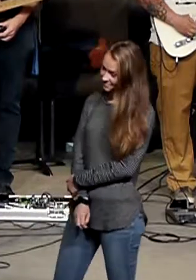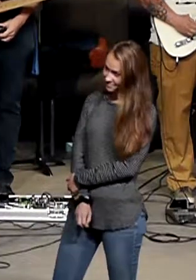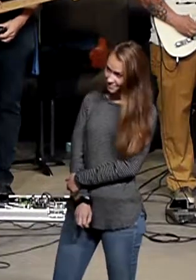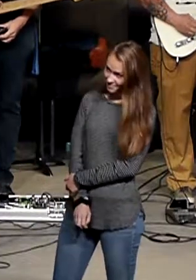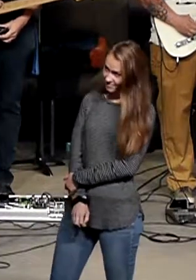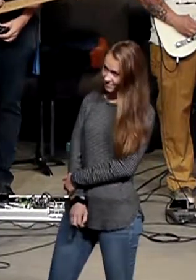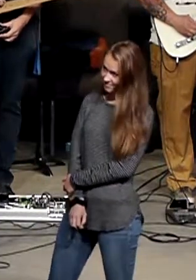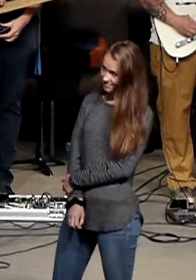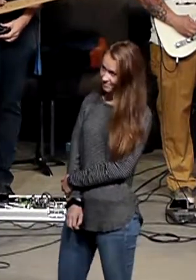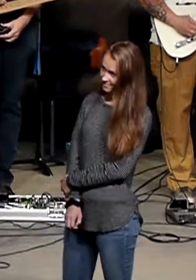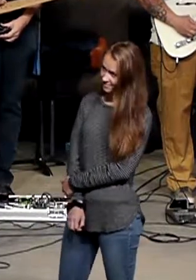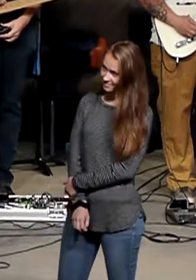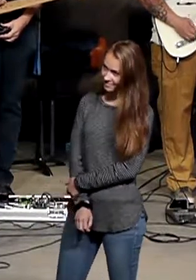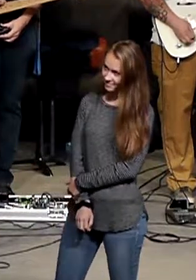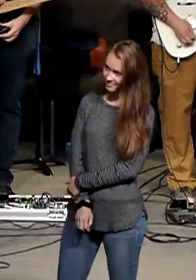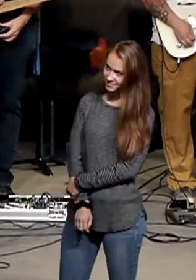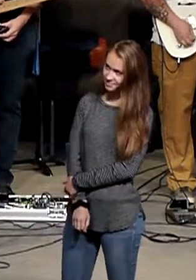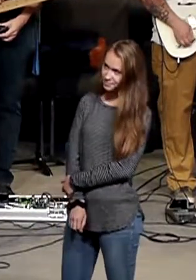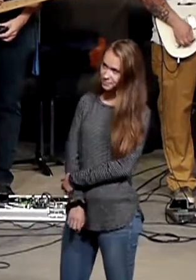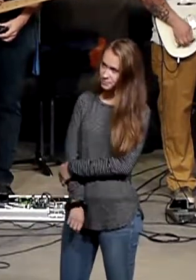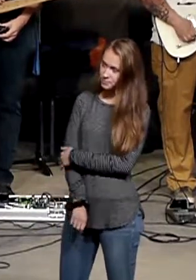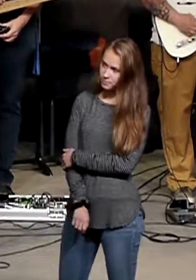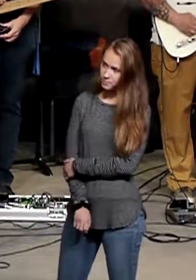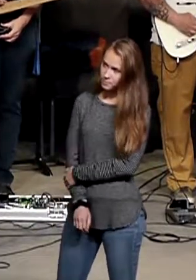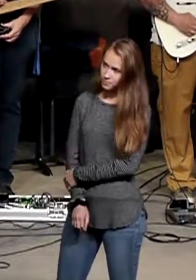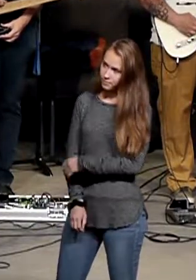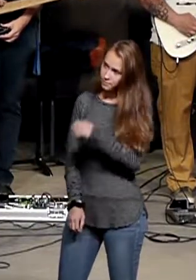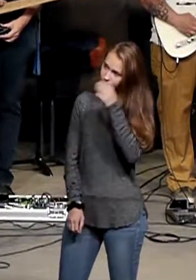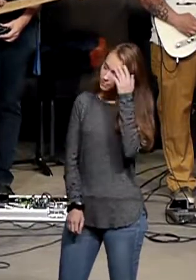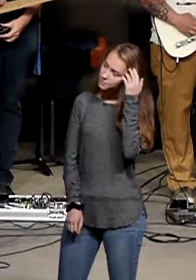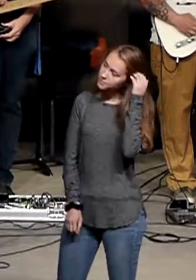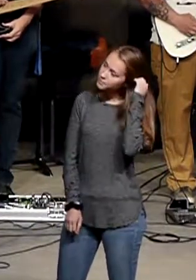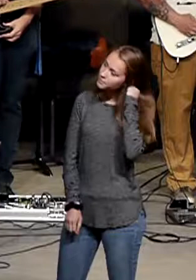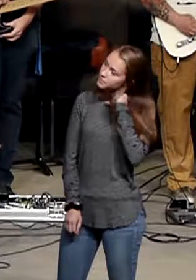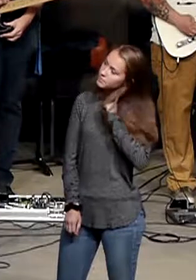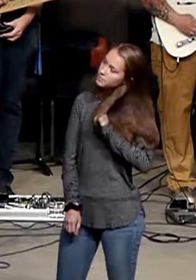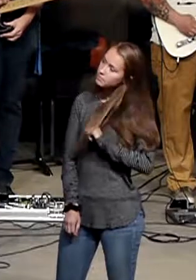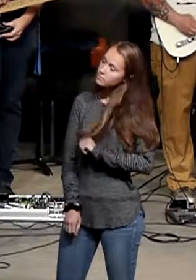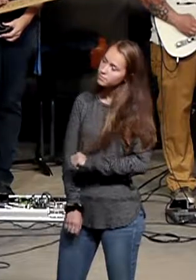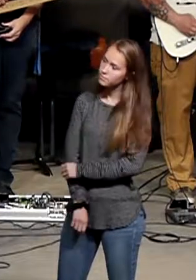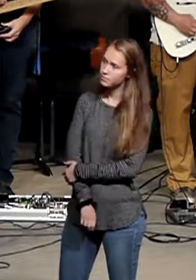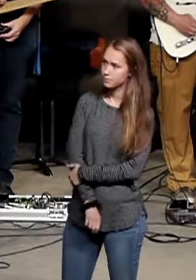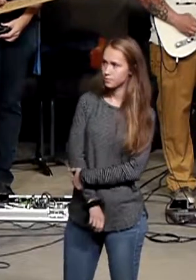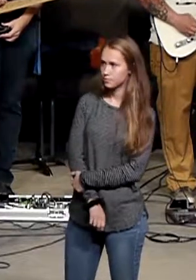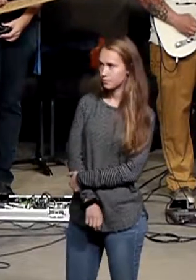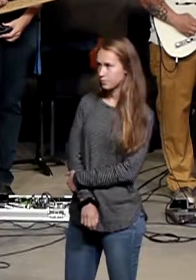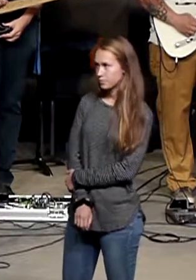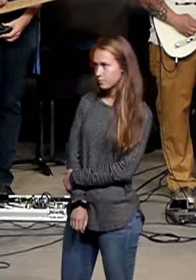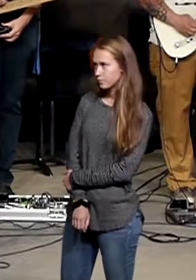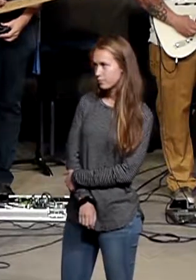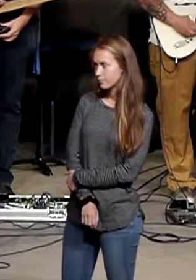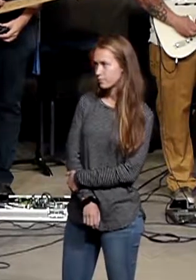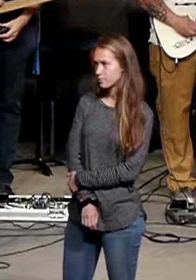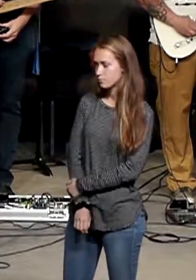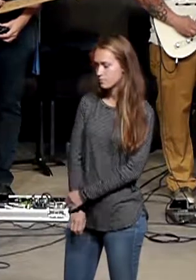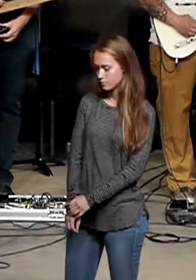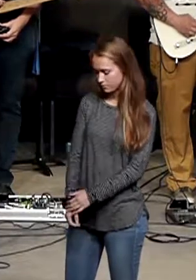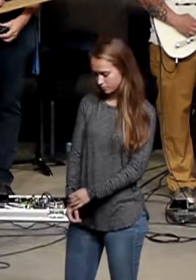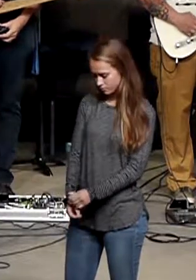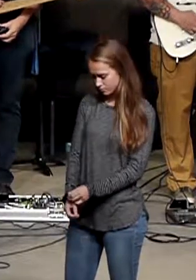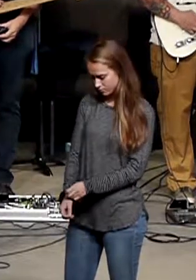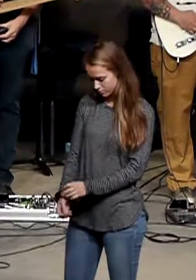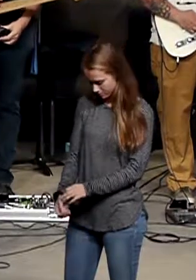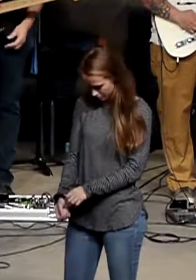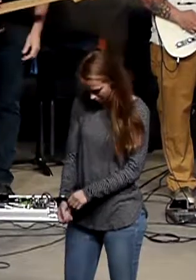But don't forget that we do have a lot of other activities going on. Homecoming doesn't end the activities. So check out the app. There's